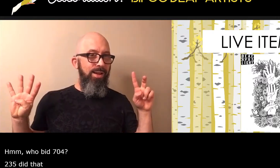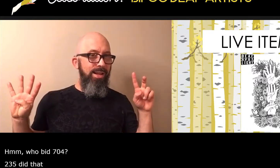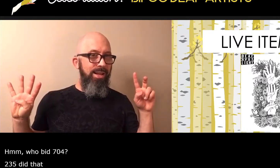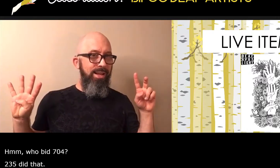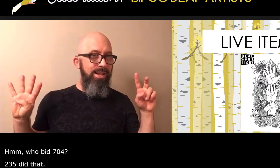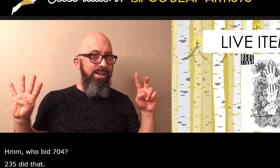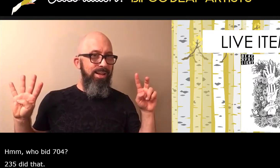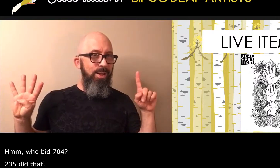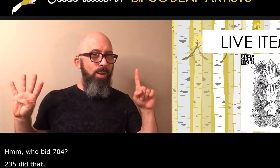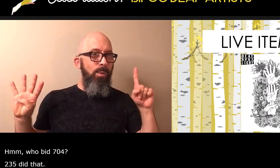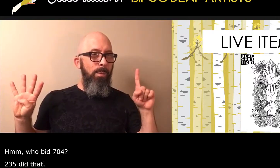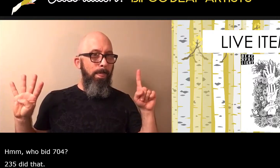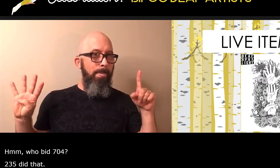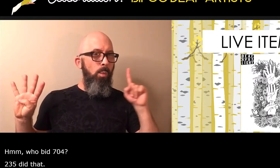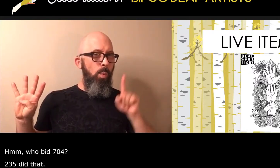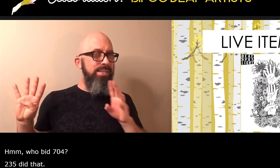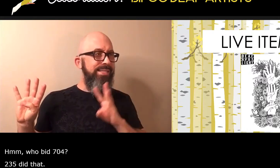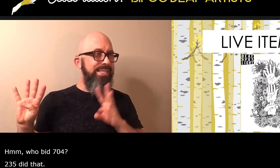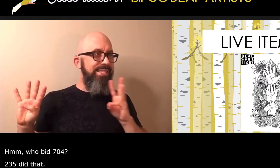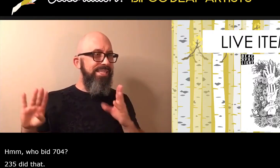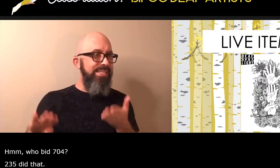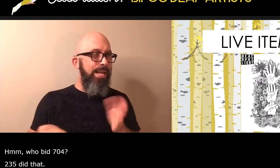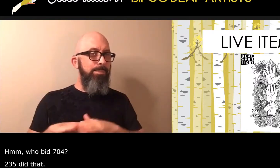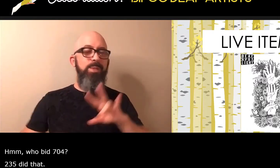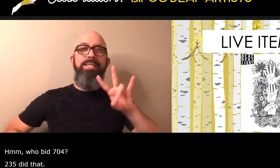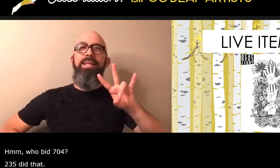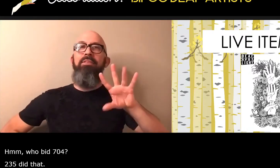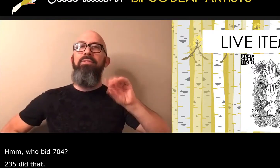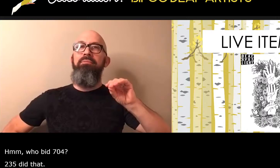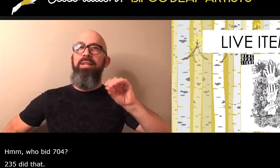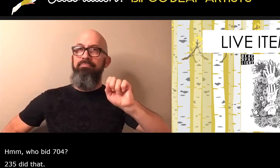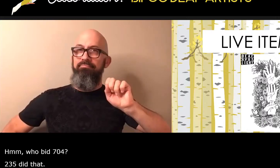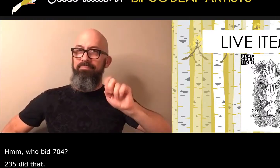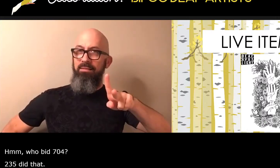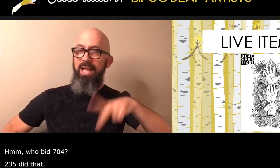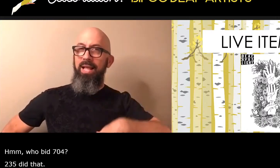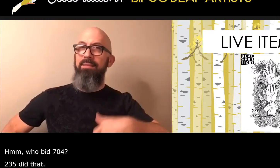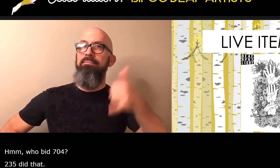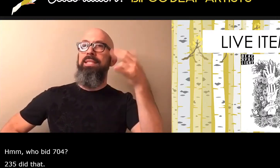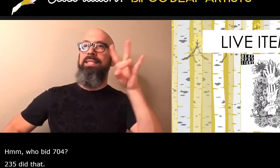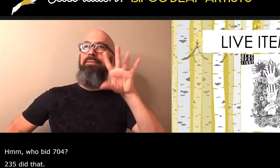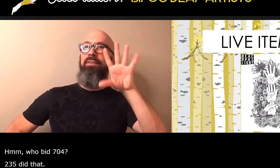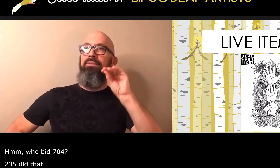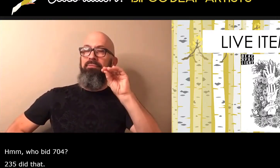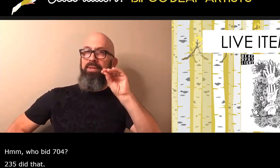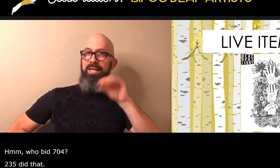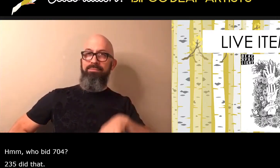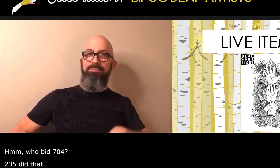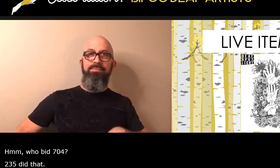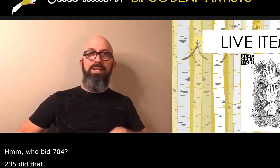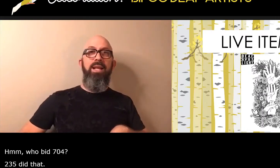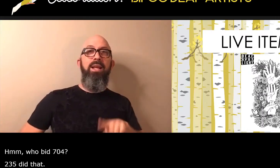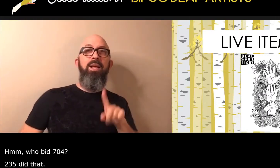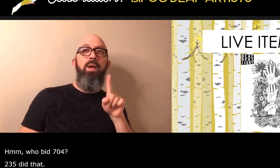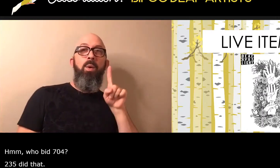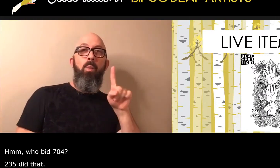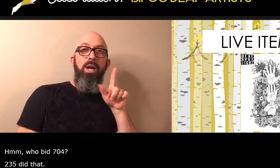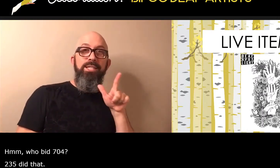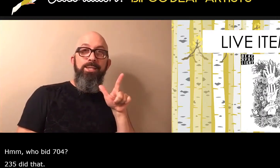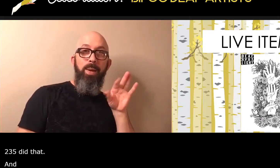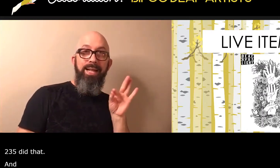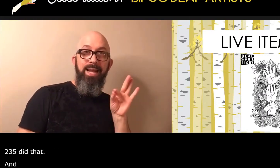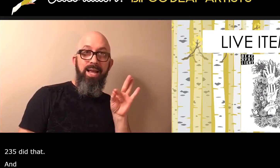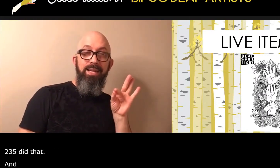And 166 upped it to